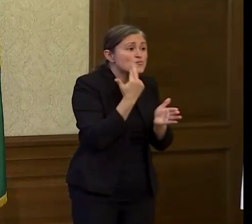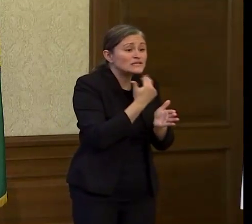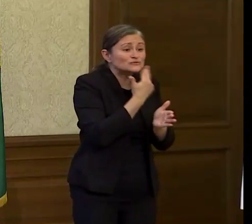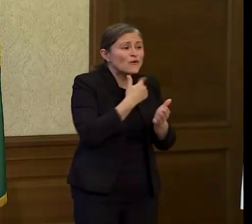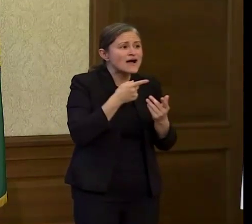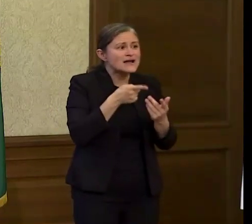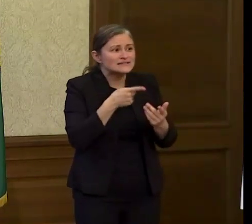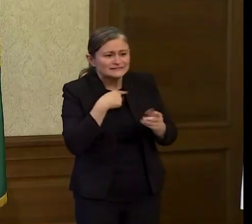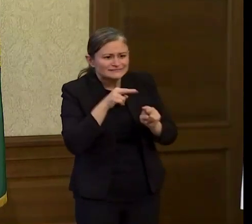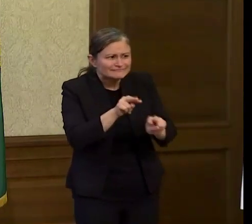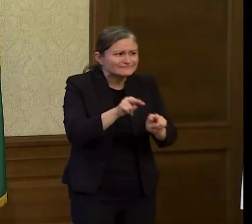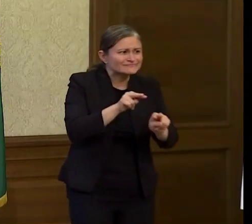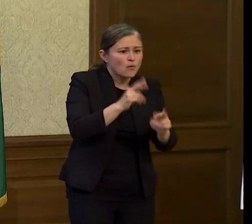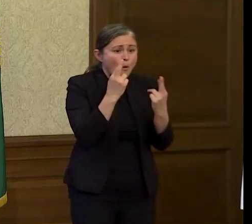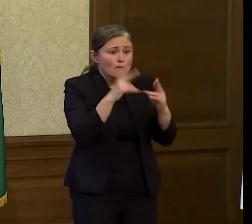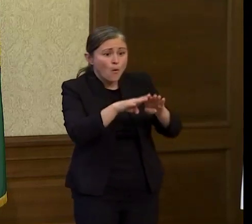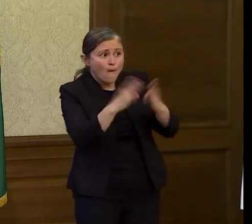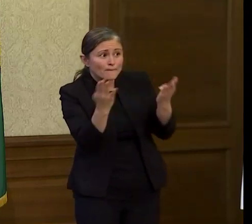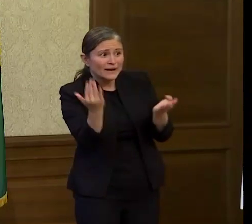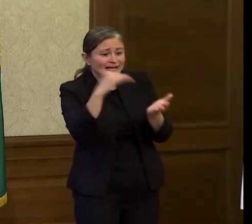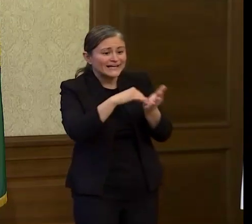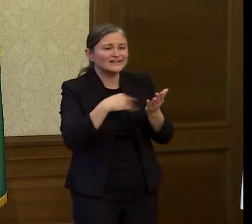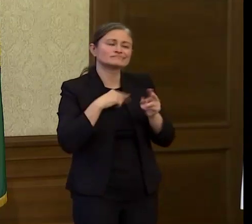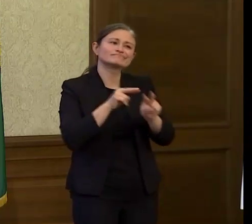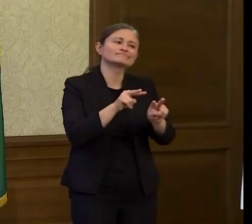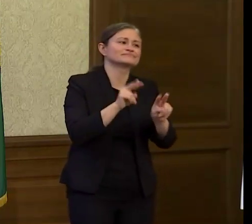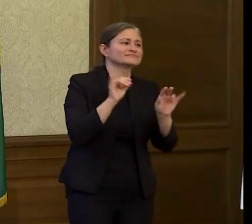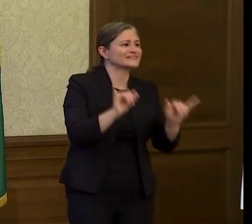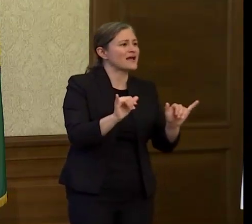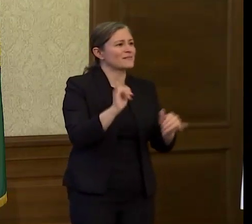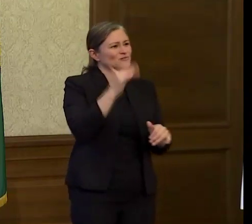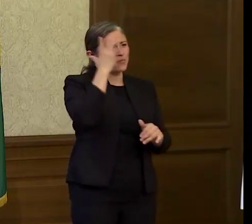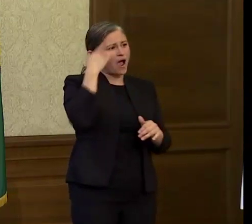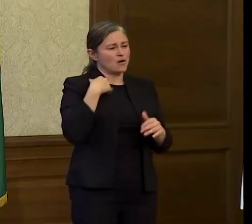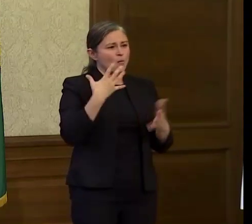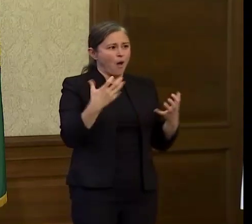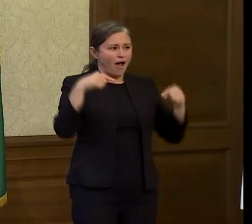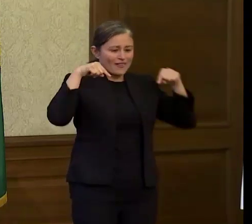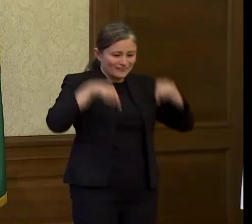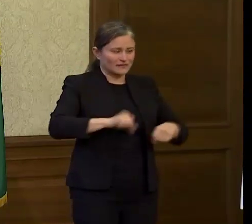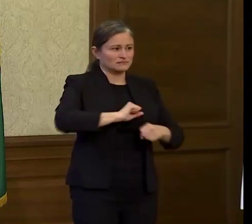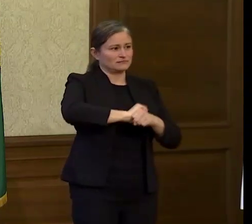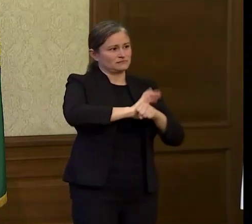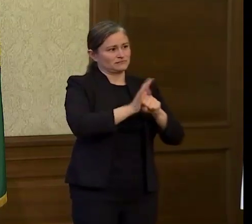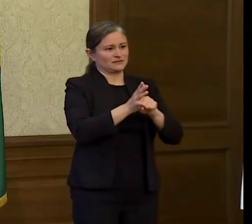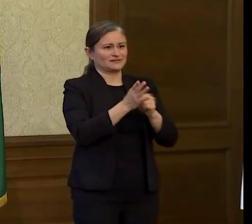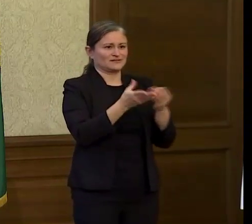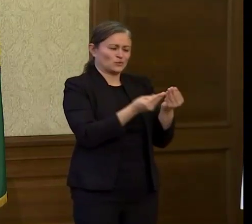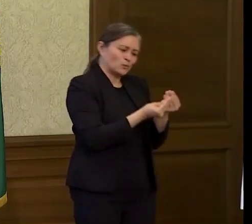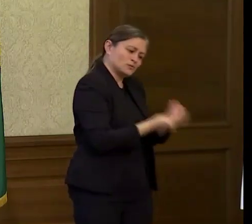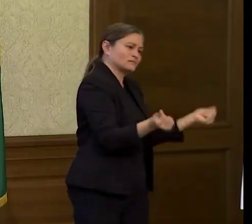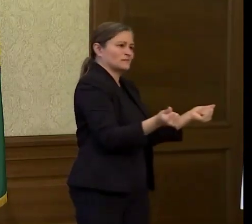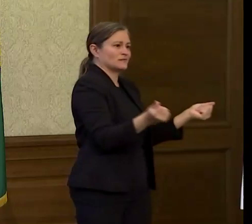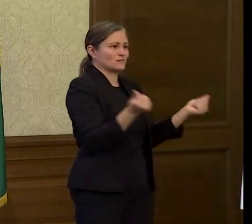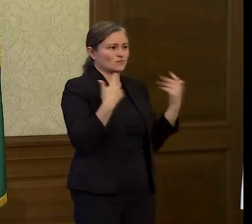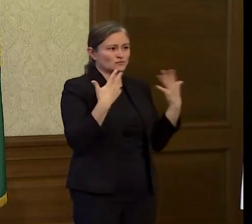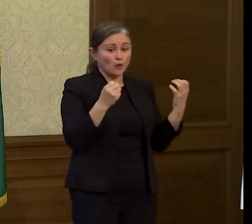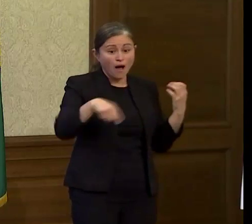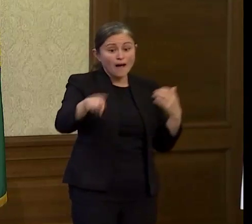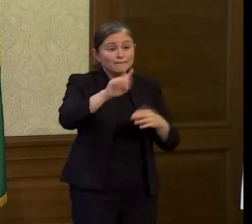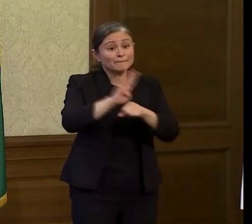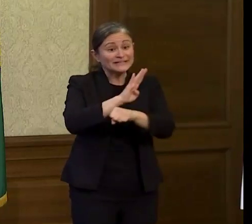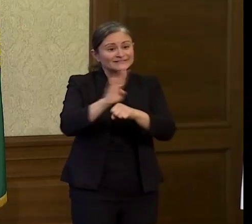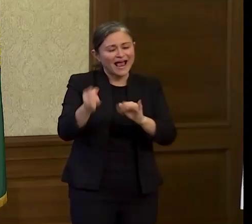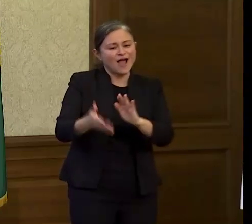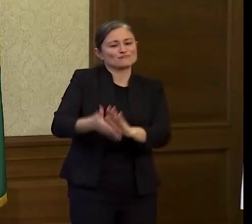reopening. It's one of the reasons we want to beat this virus as soon as we can so we can get these businesses reopened